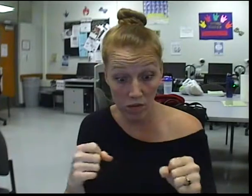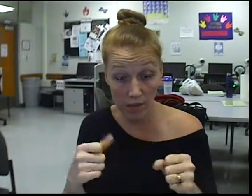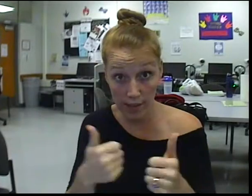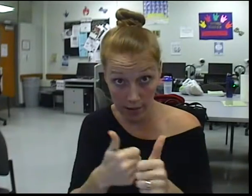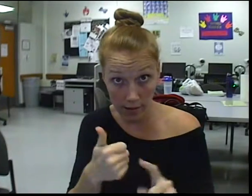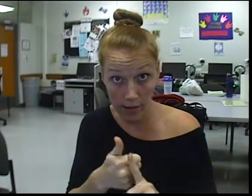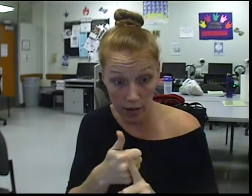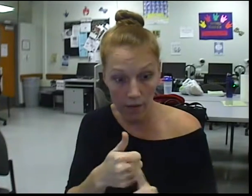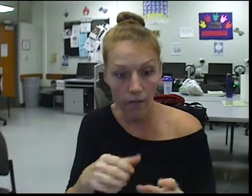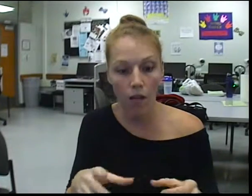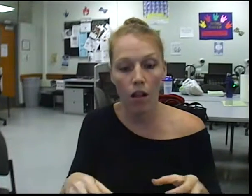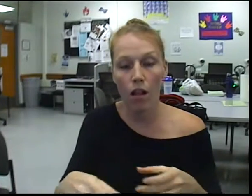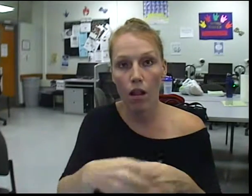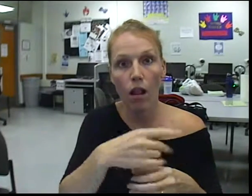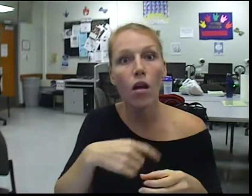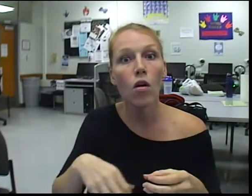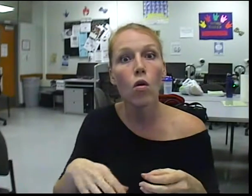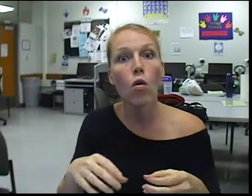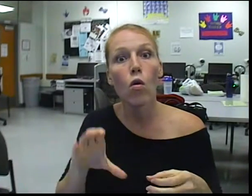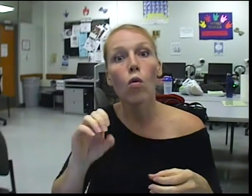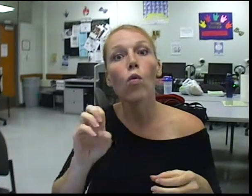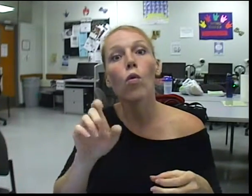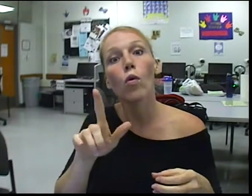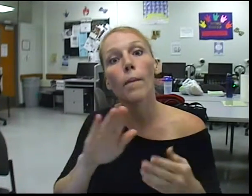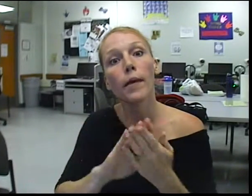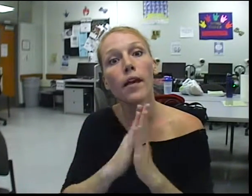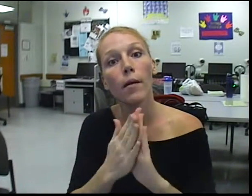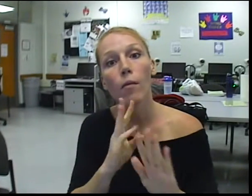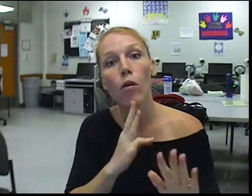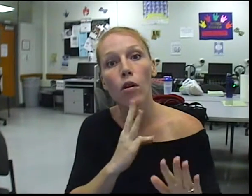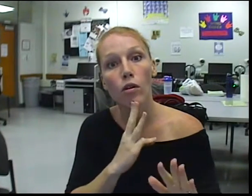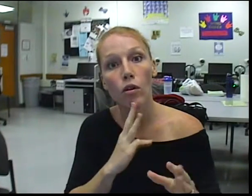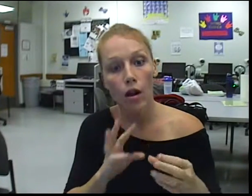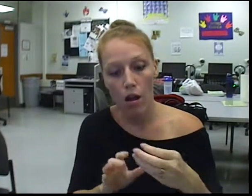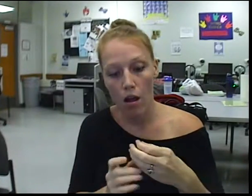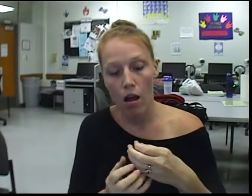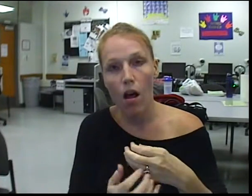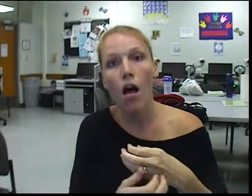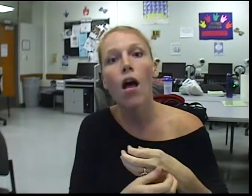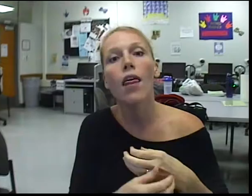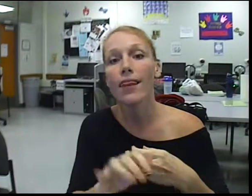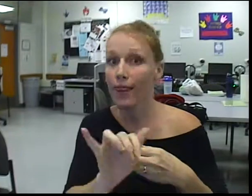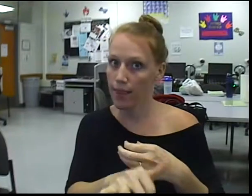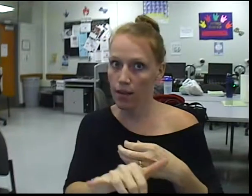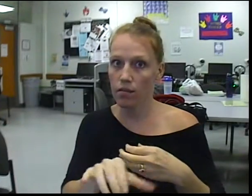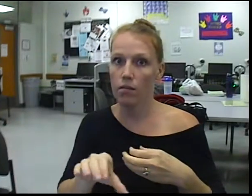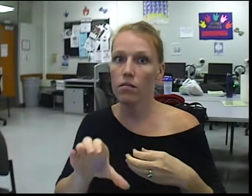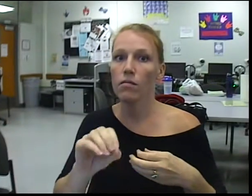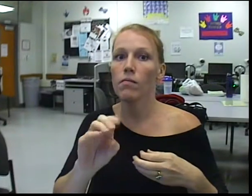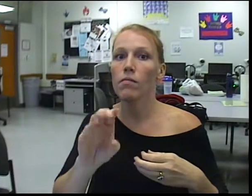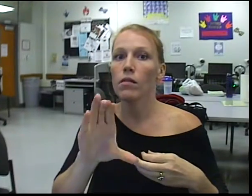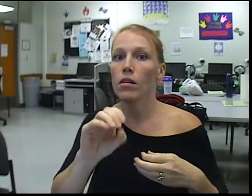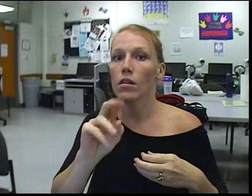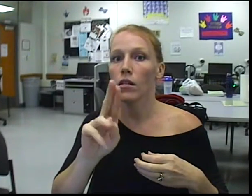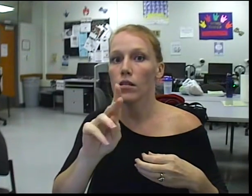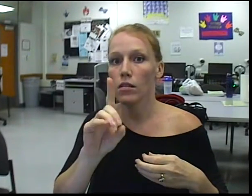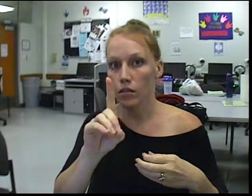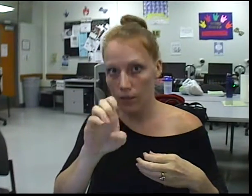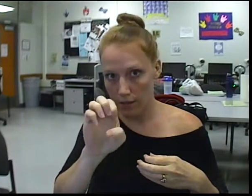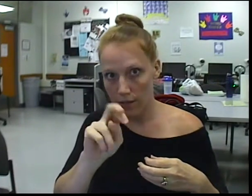cool and turn into water and collect on the outside of the test tube. That's condensation. And there are 100 examples. Everybody got this? We'll